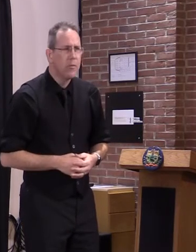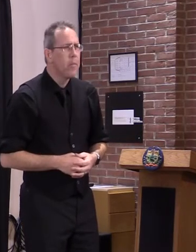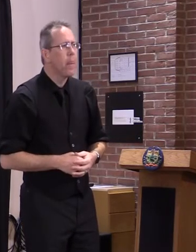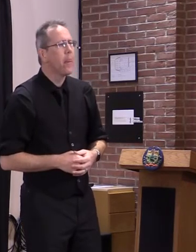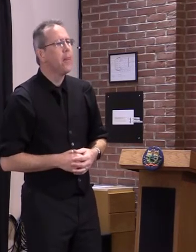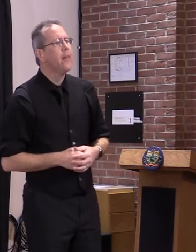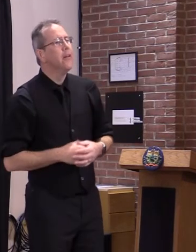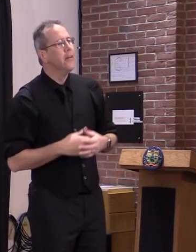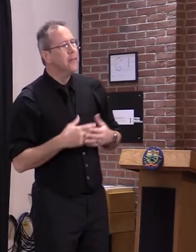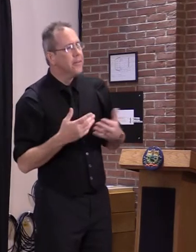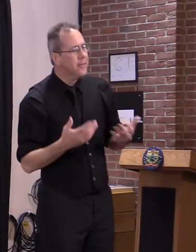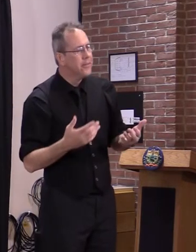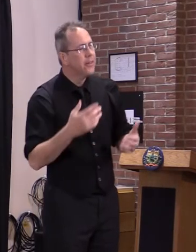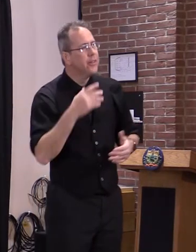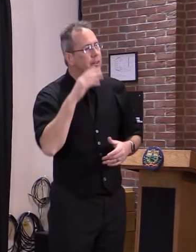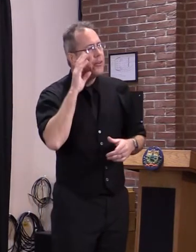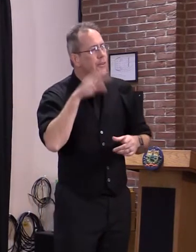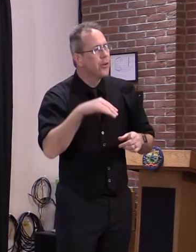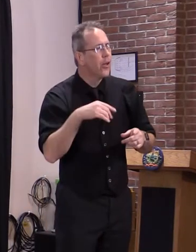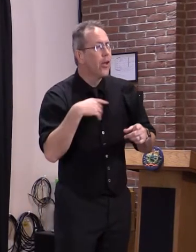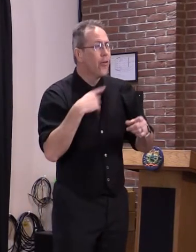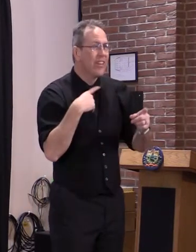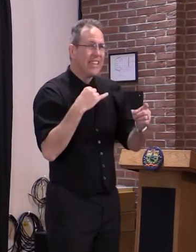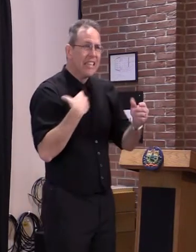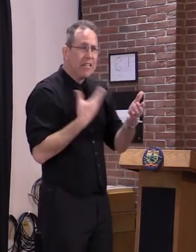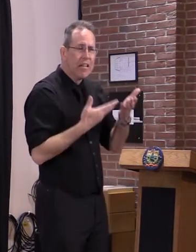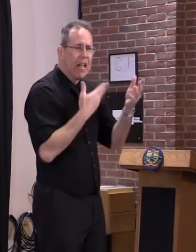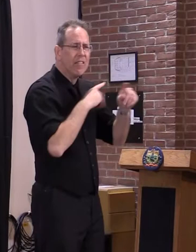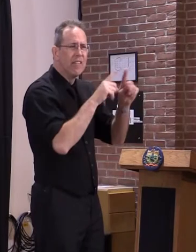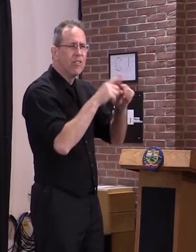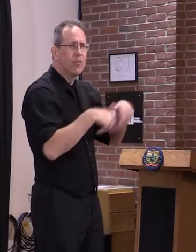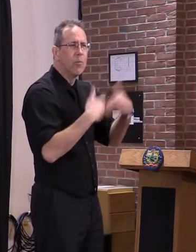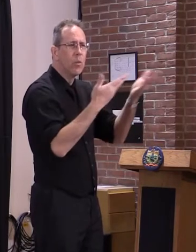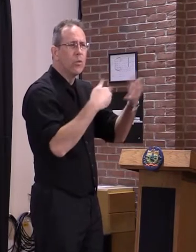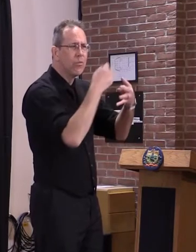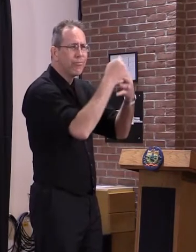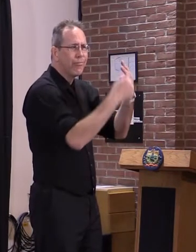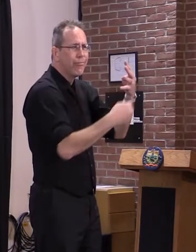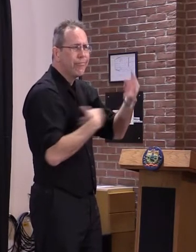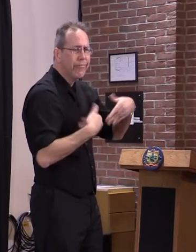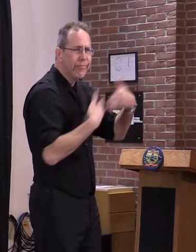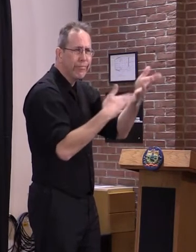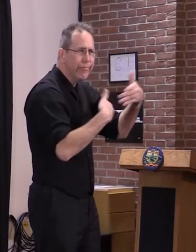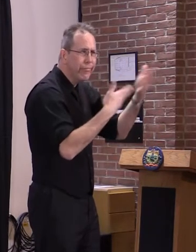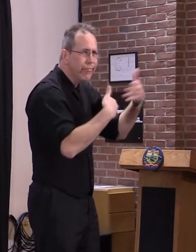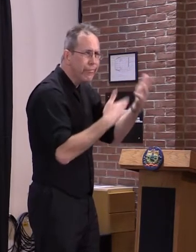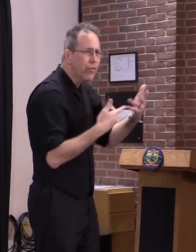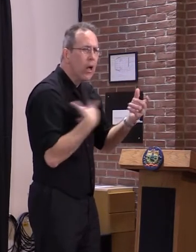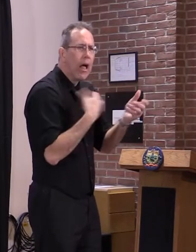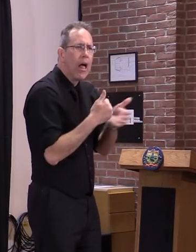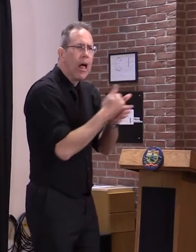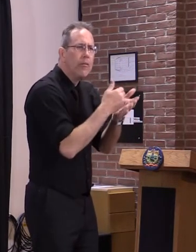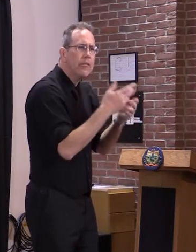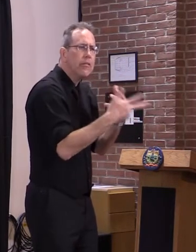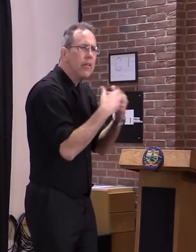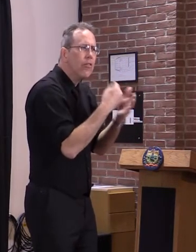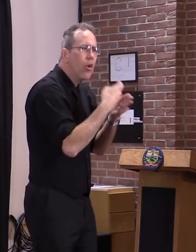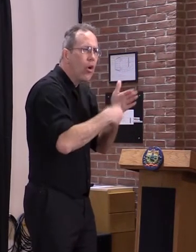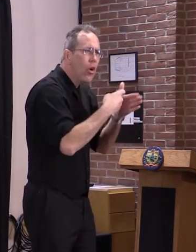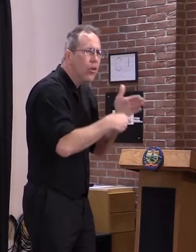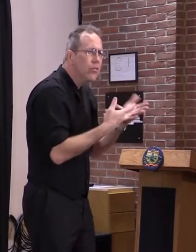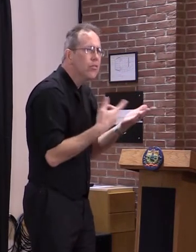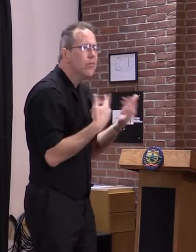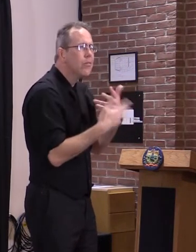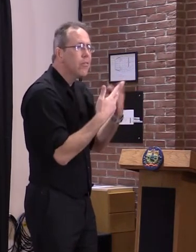reduce the cost of living on everyday Vermonters. I'd like to see the legislature take those up because that would be very, very helpful,